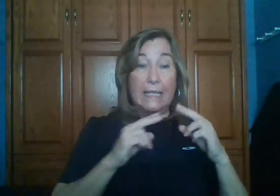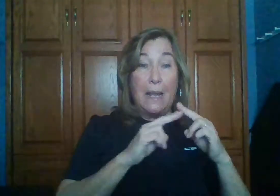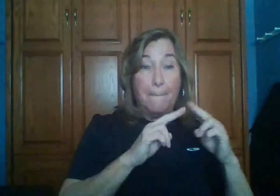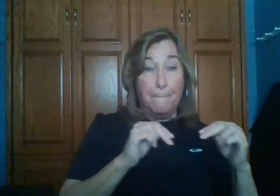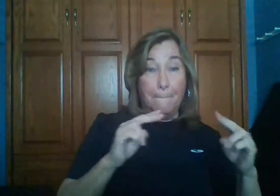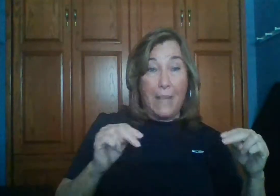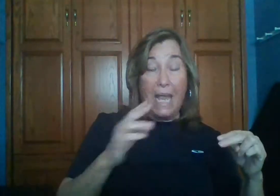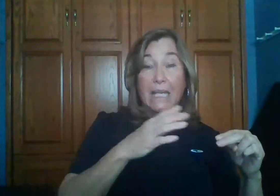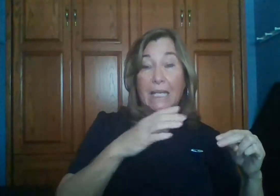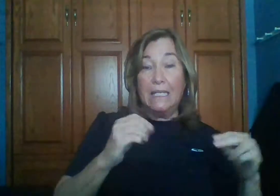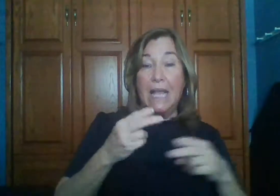for breakfast.